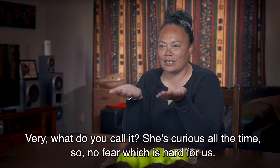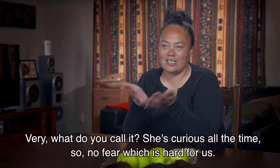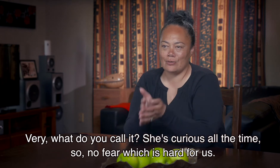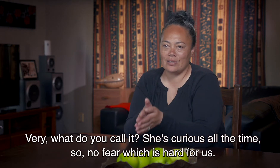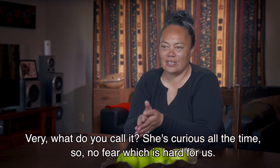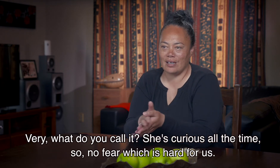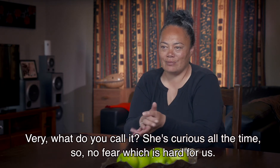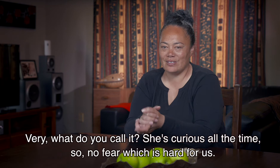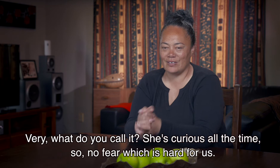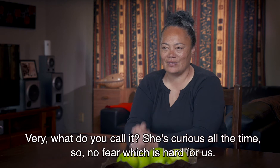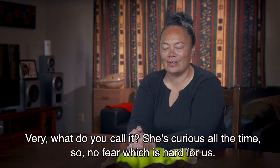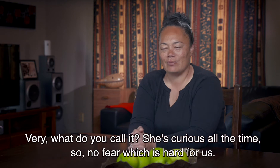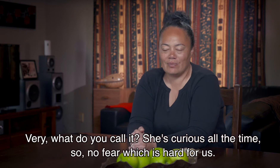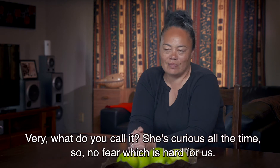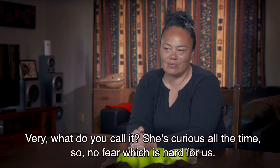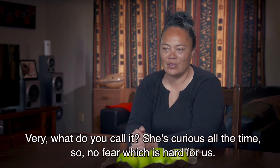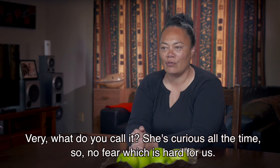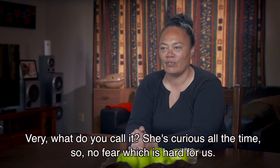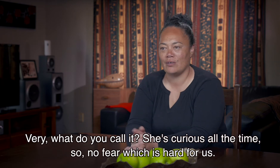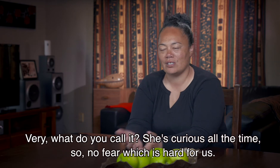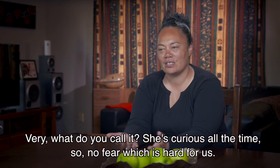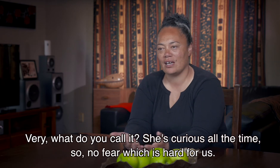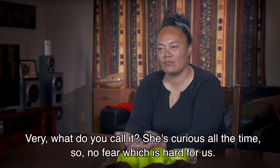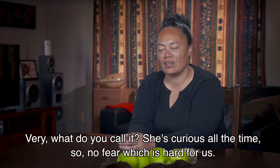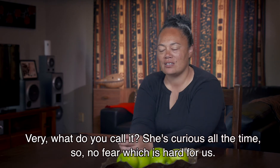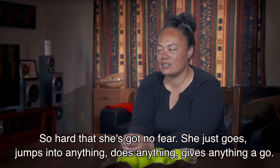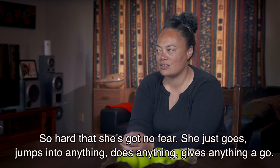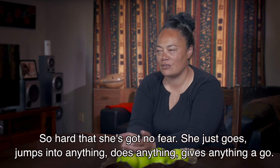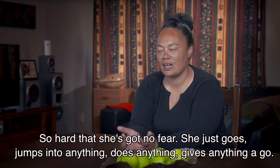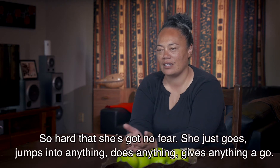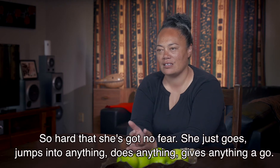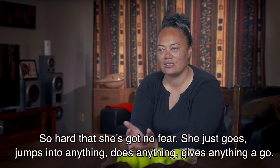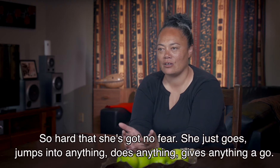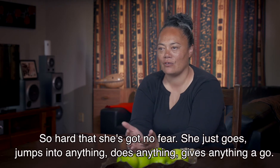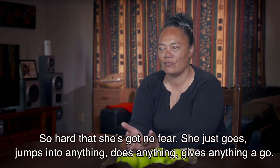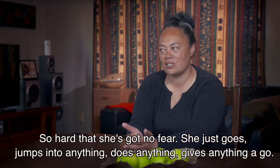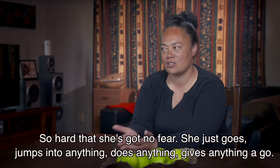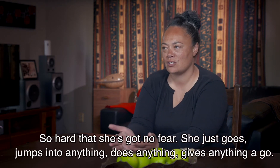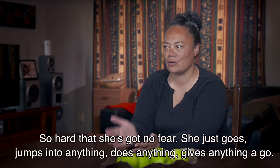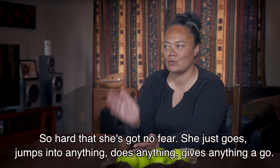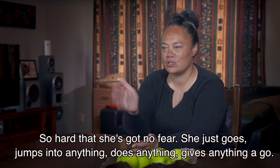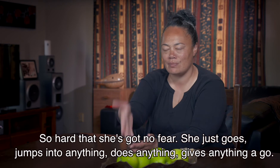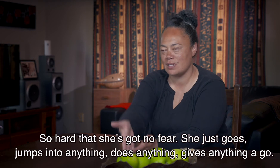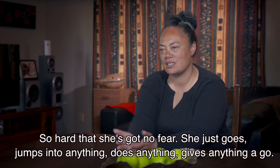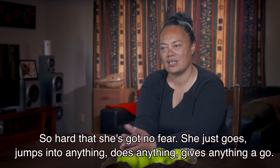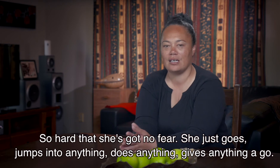curious all the time, so no fear, which is hard for us. So hard that she's got no fears. She just goes, jumps into